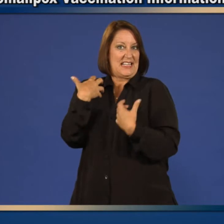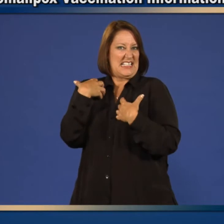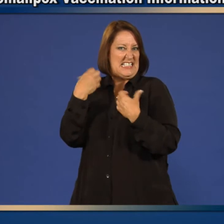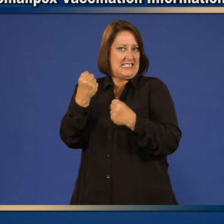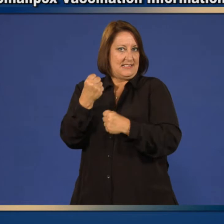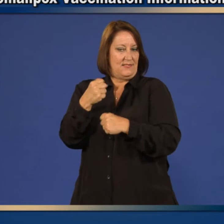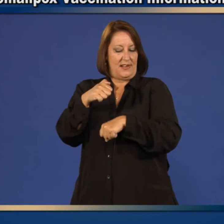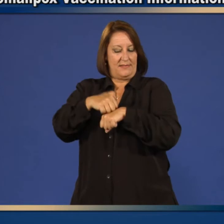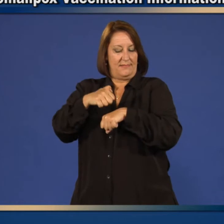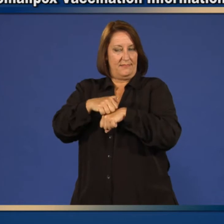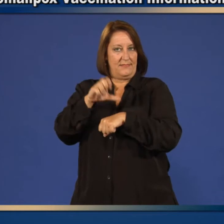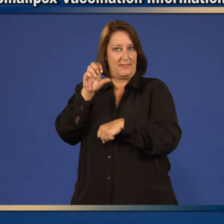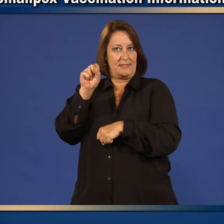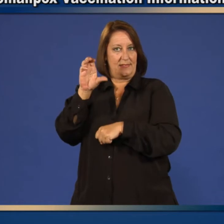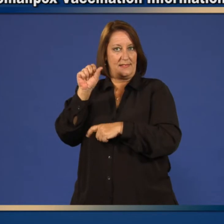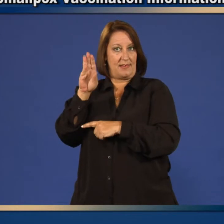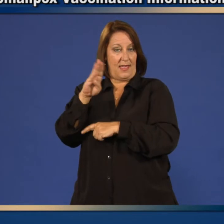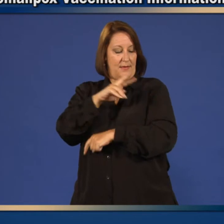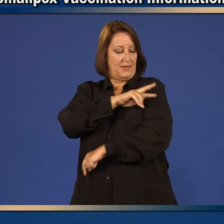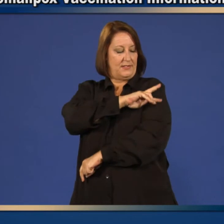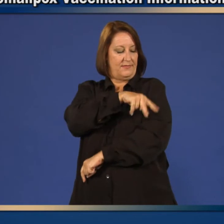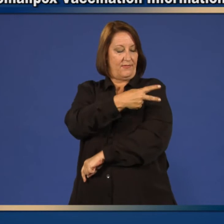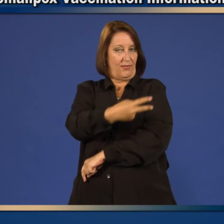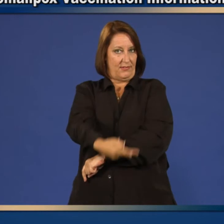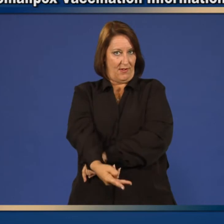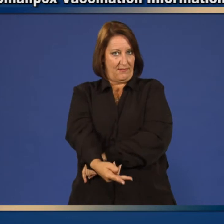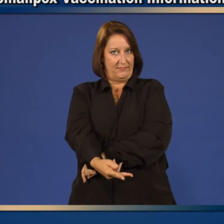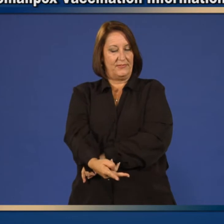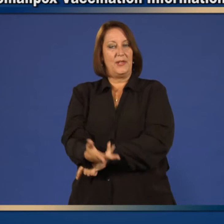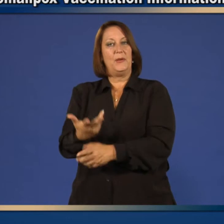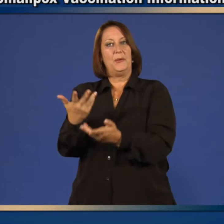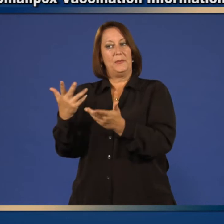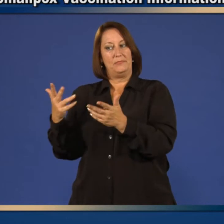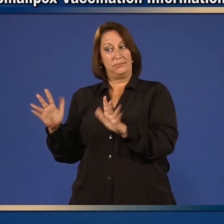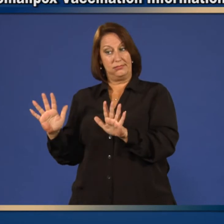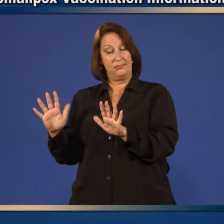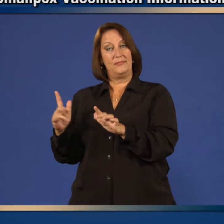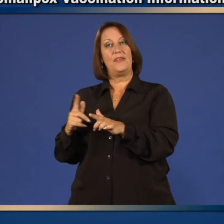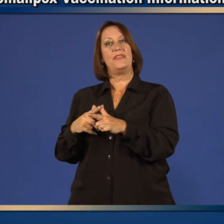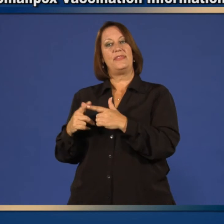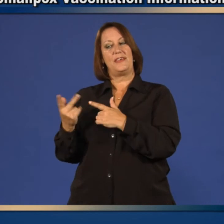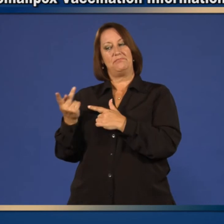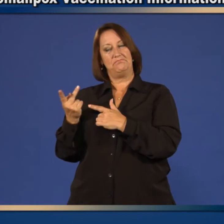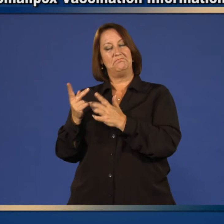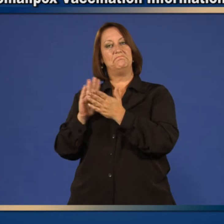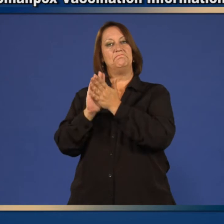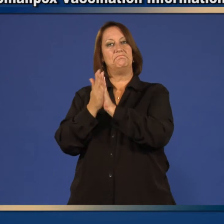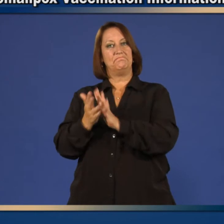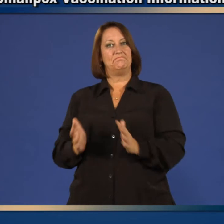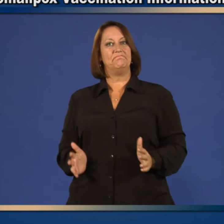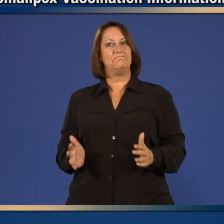has fallen off before trying to become pregnant after vaccination.